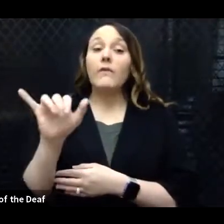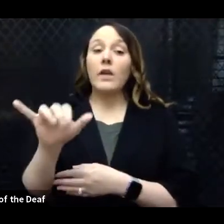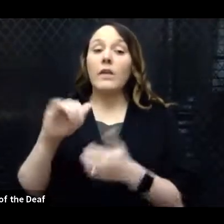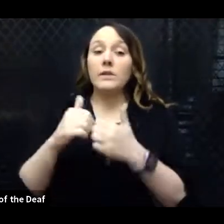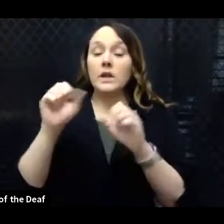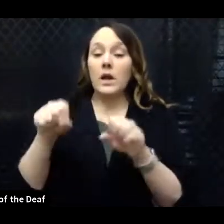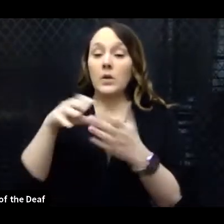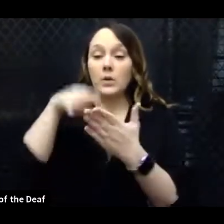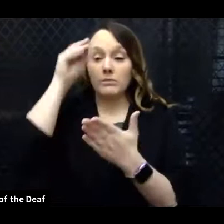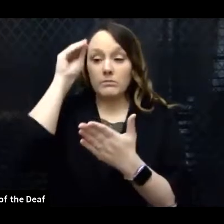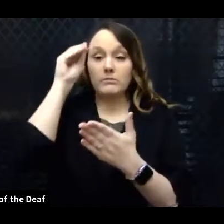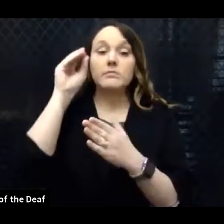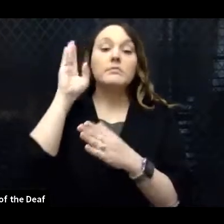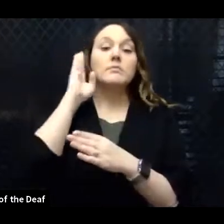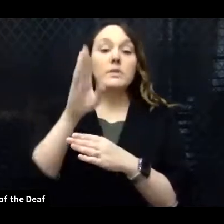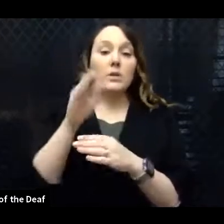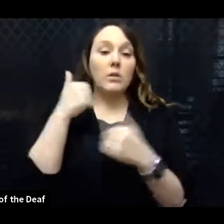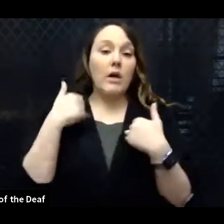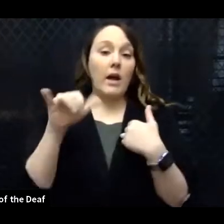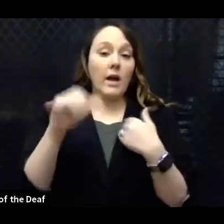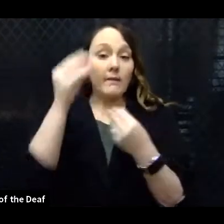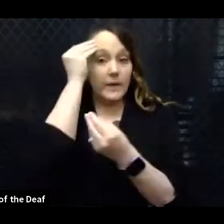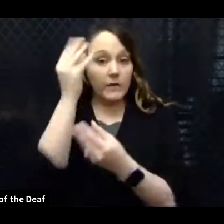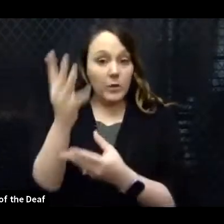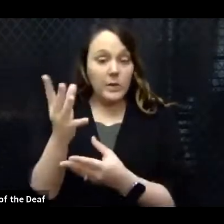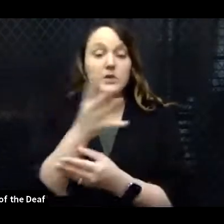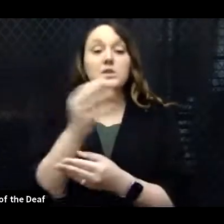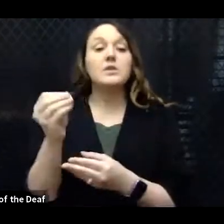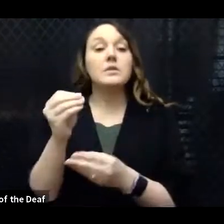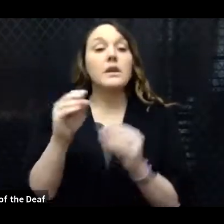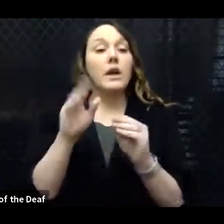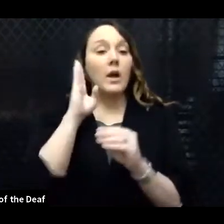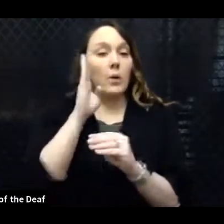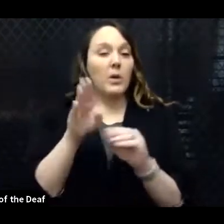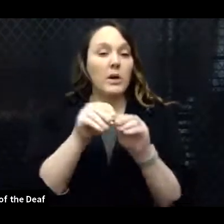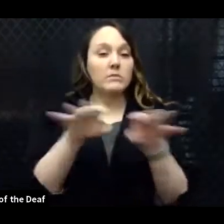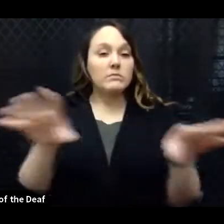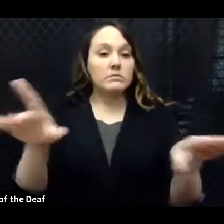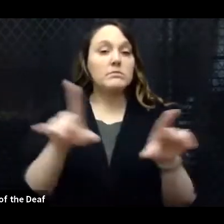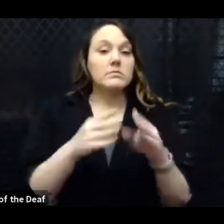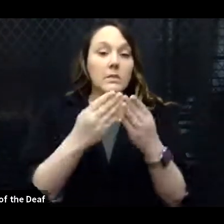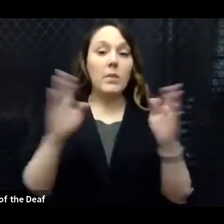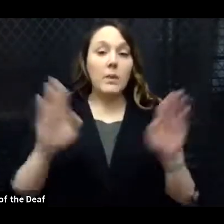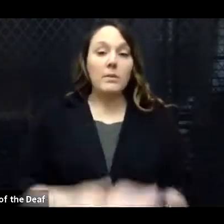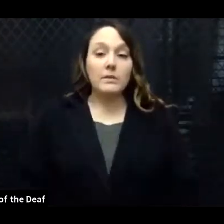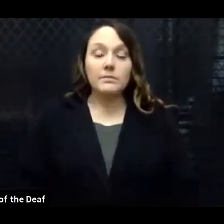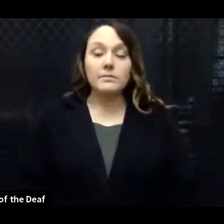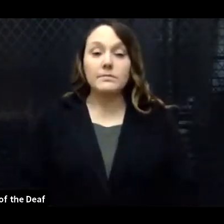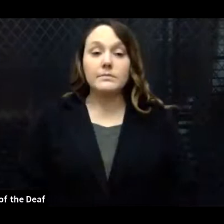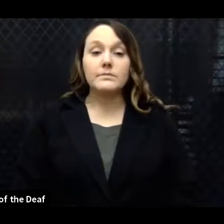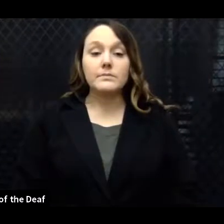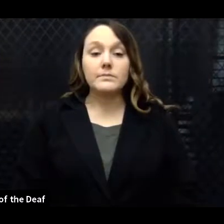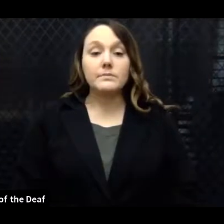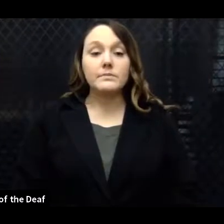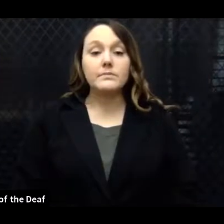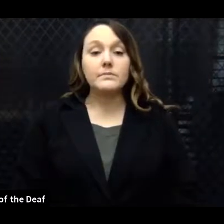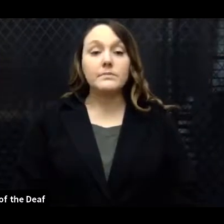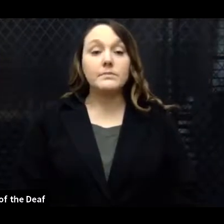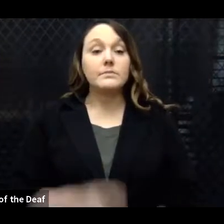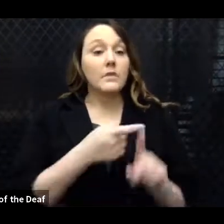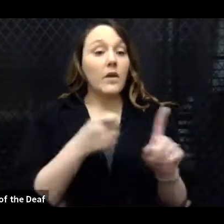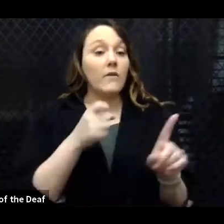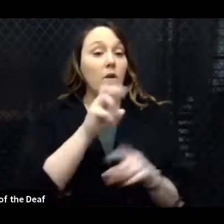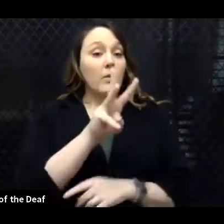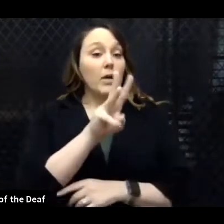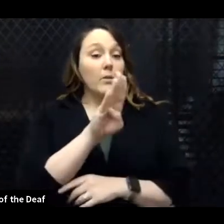You'll get that information pushed out to you. And obviously we'll be releasing it publicly as well in other ways. All right, from